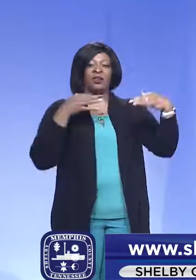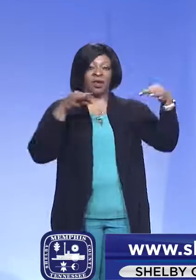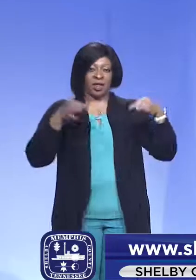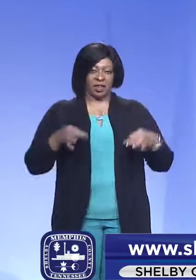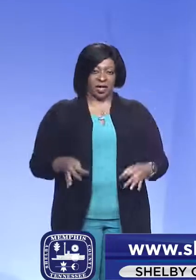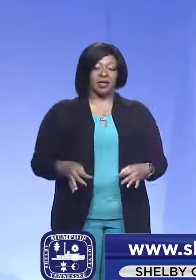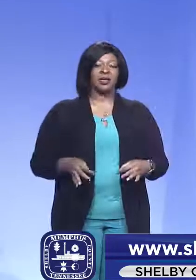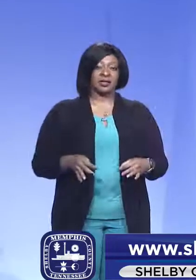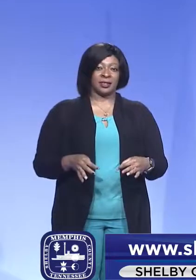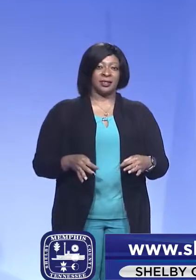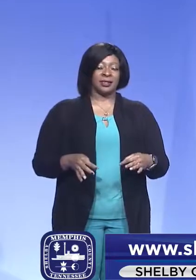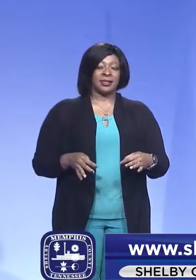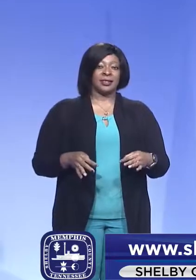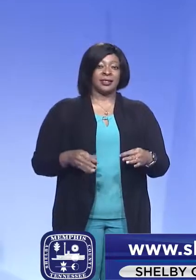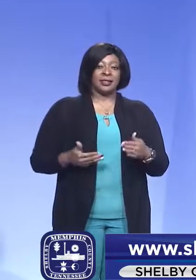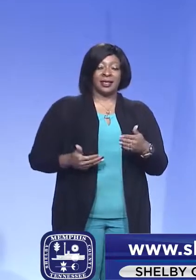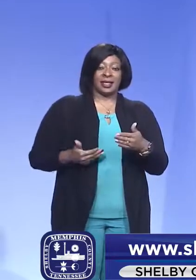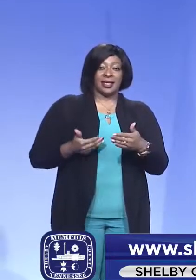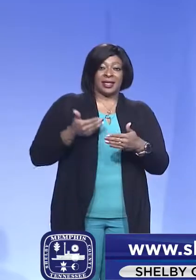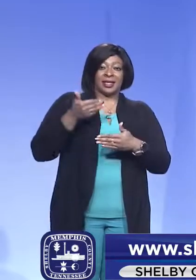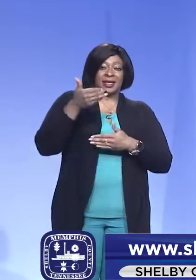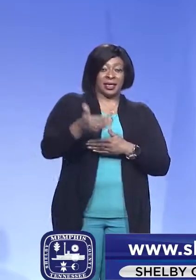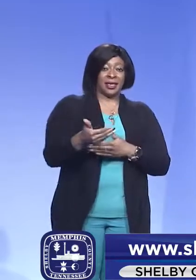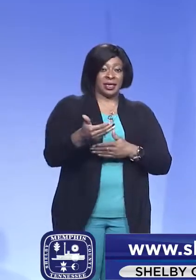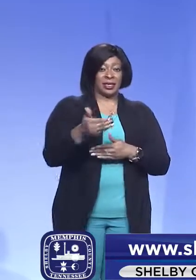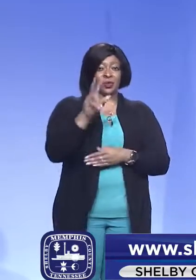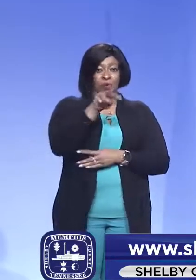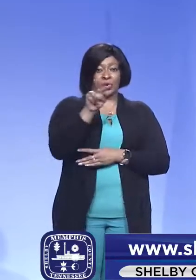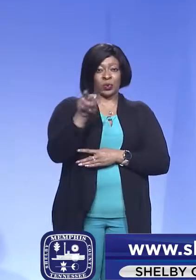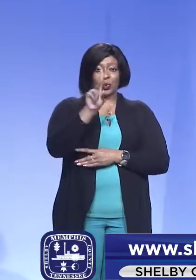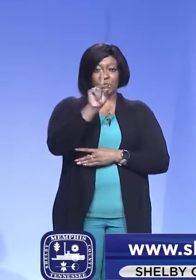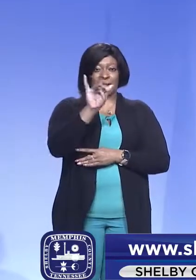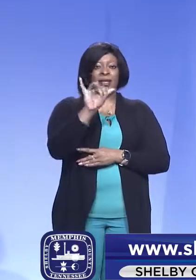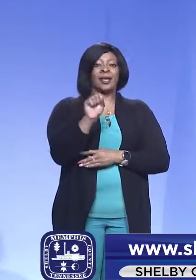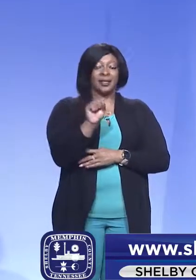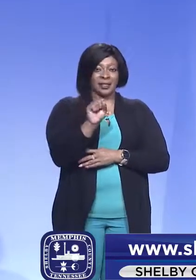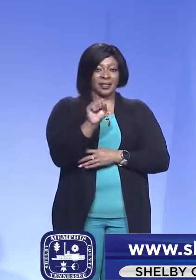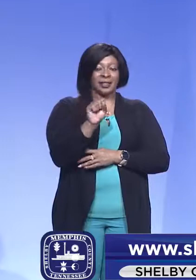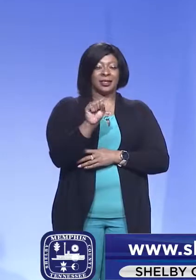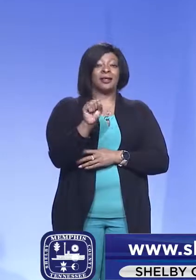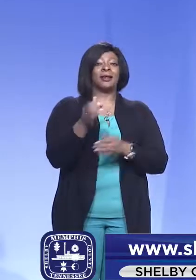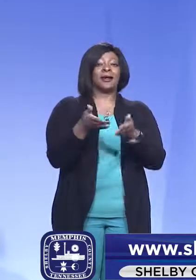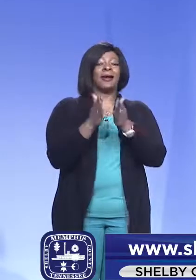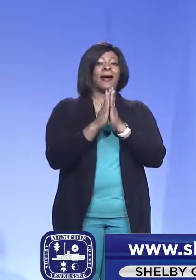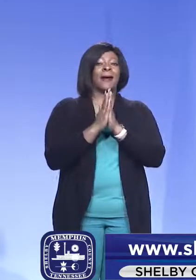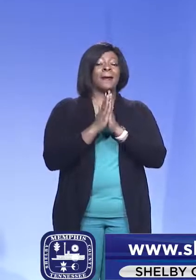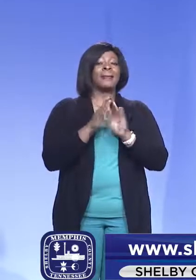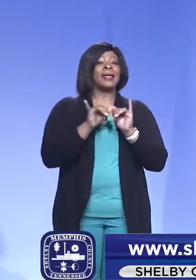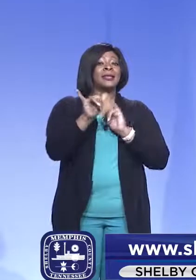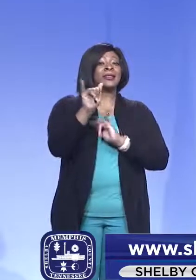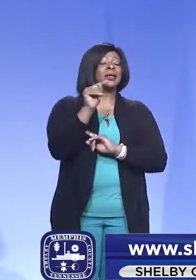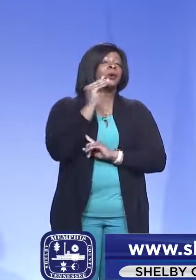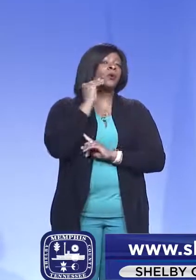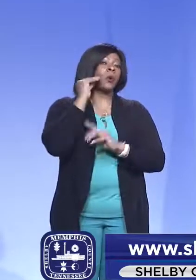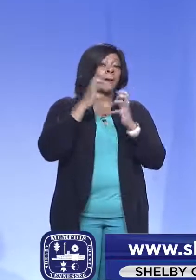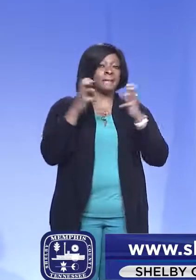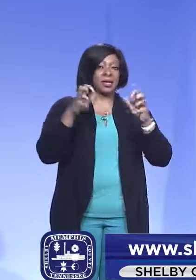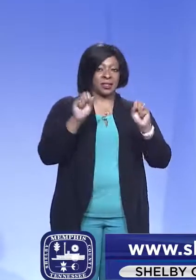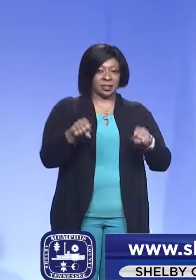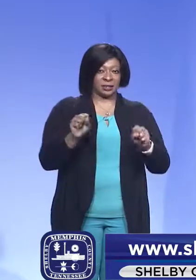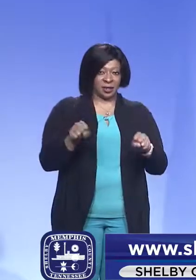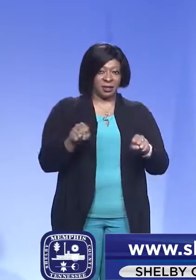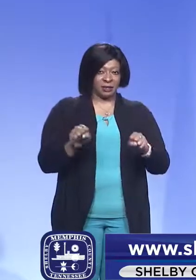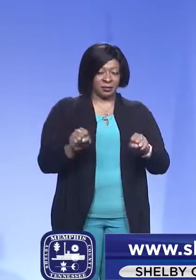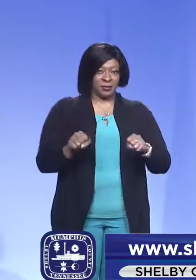outlined. For the next 22 days, we're asking that you stay home as much as